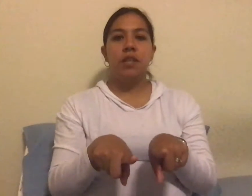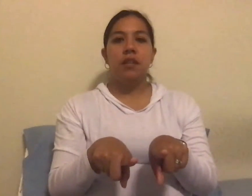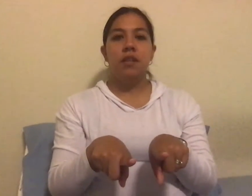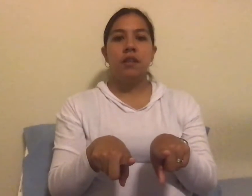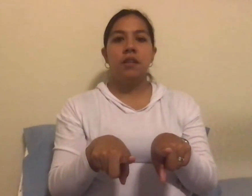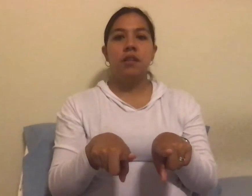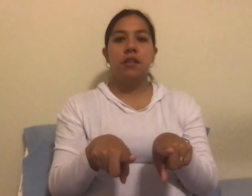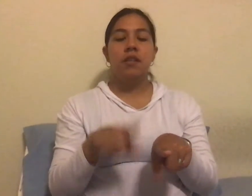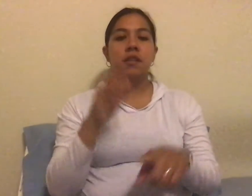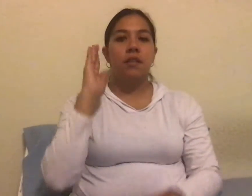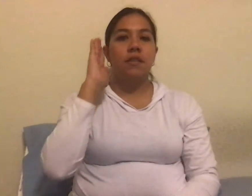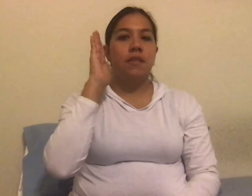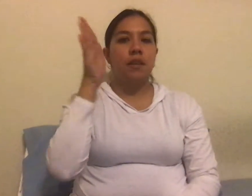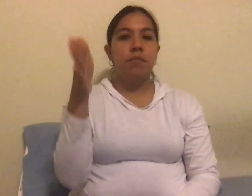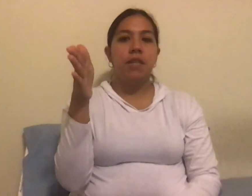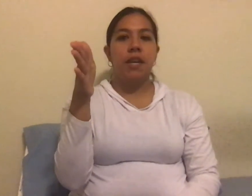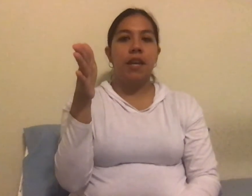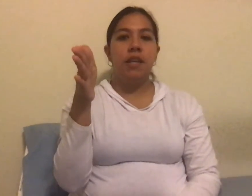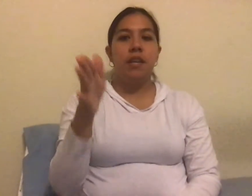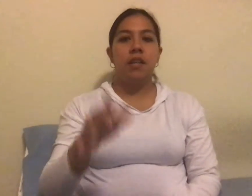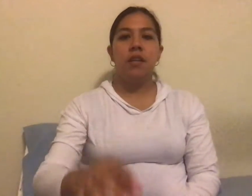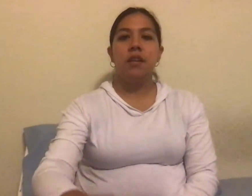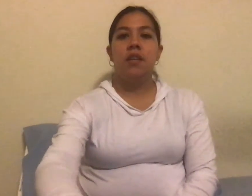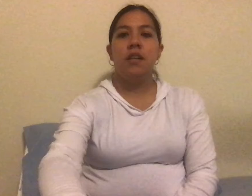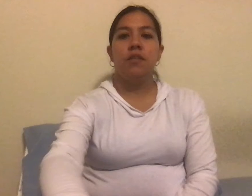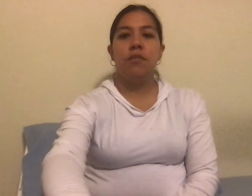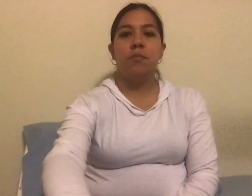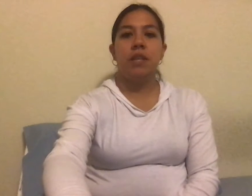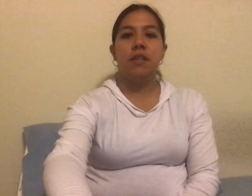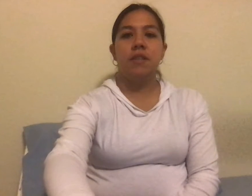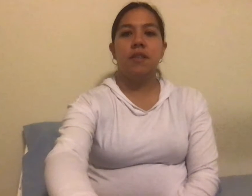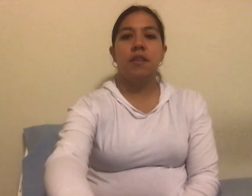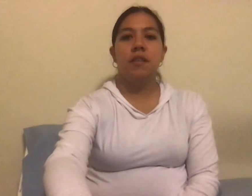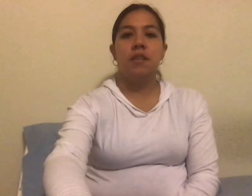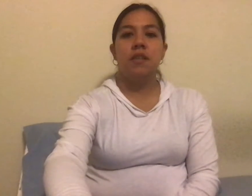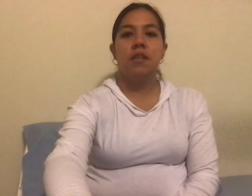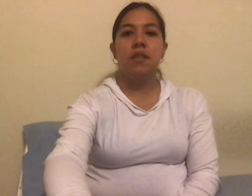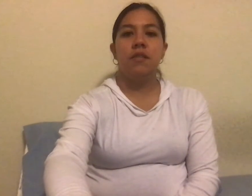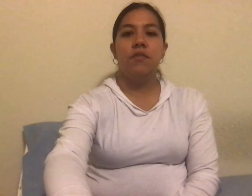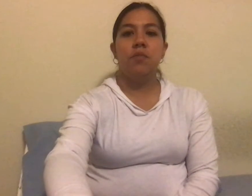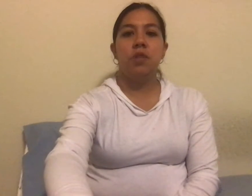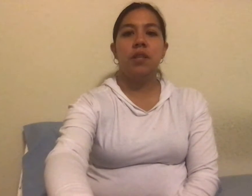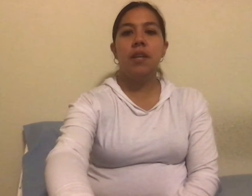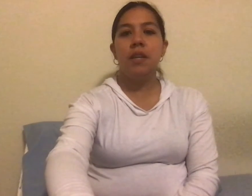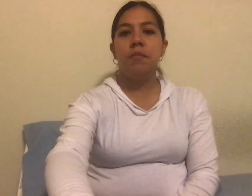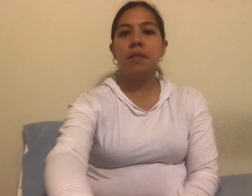be someday, repeats a few more times.